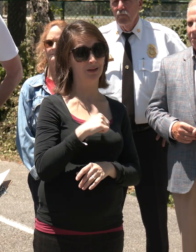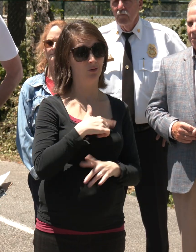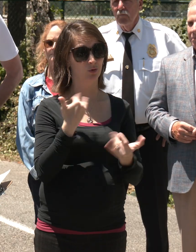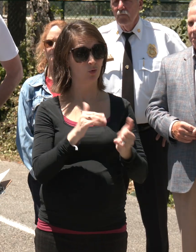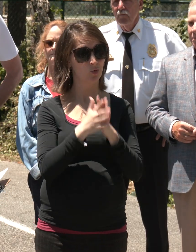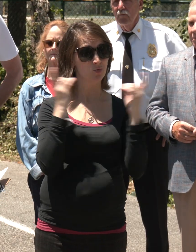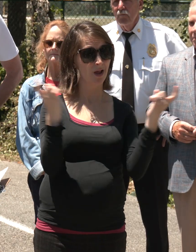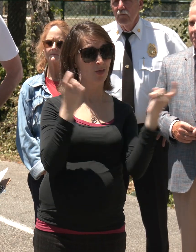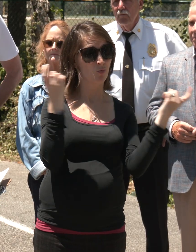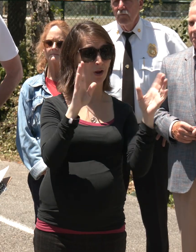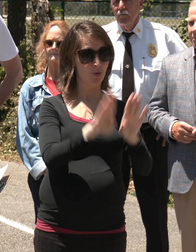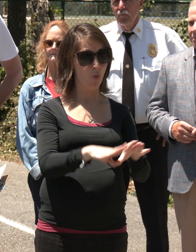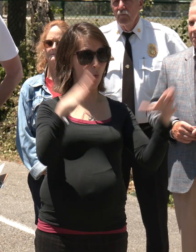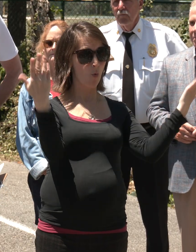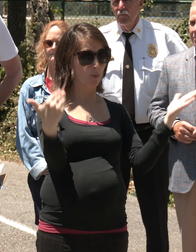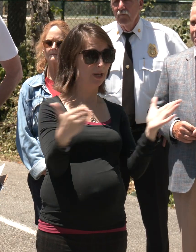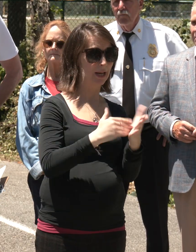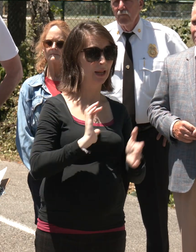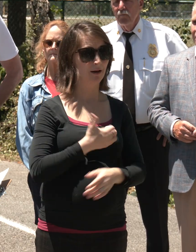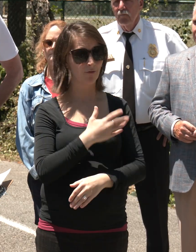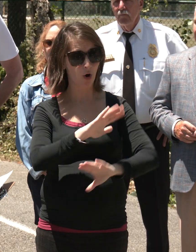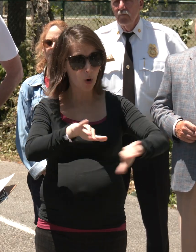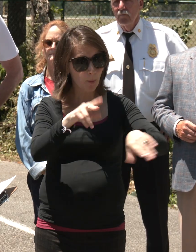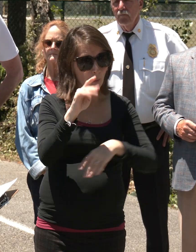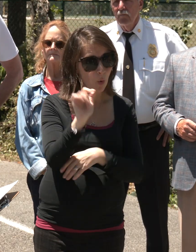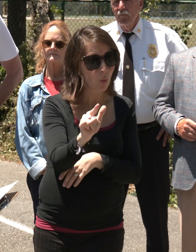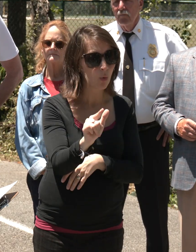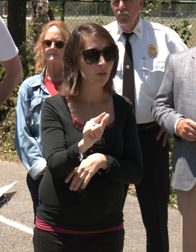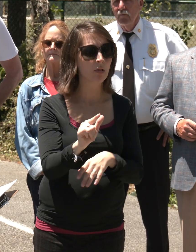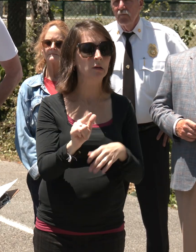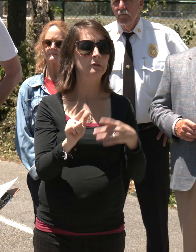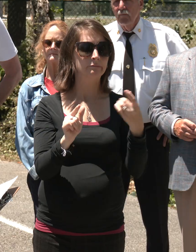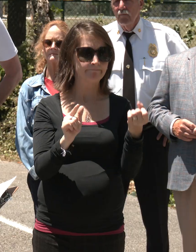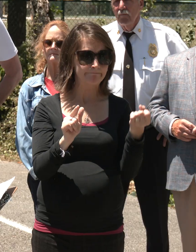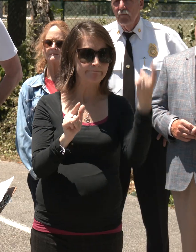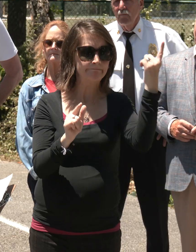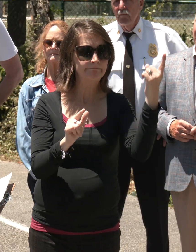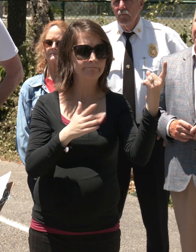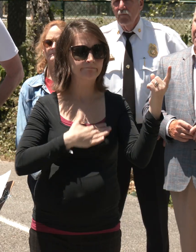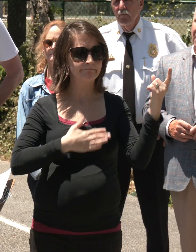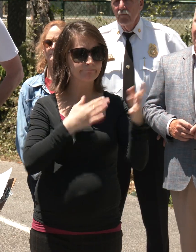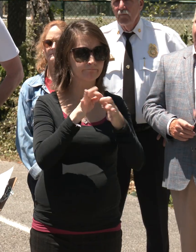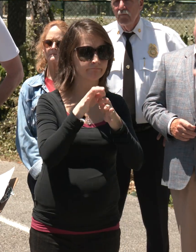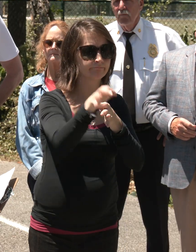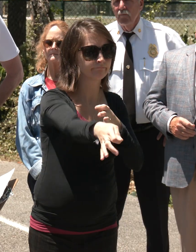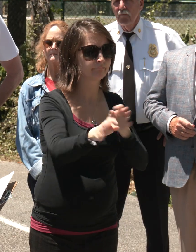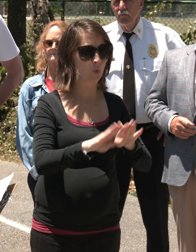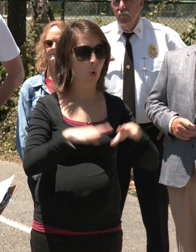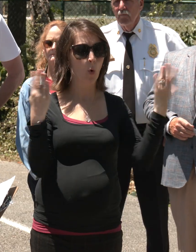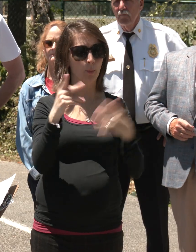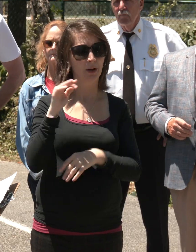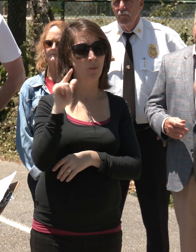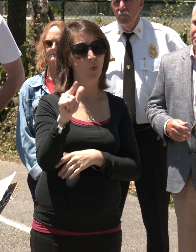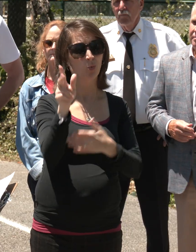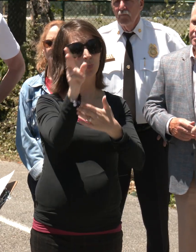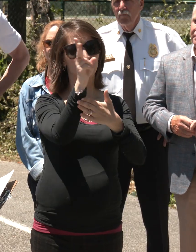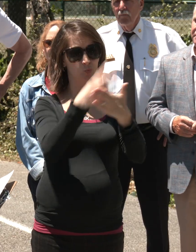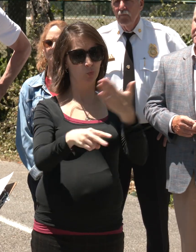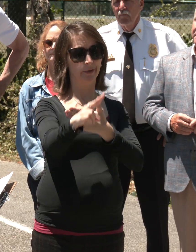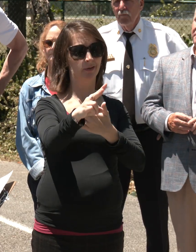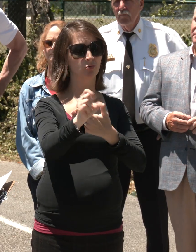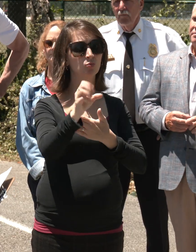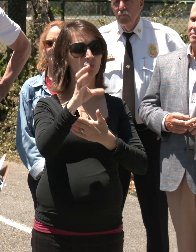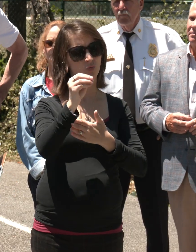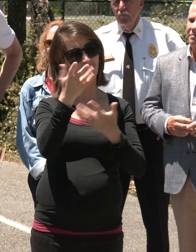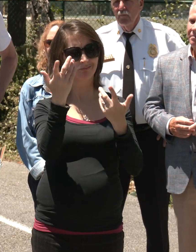celebrate the reopening of our pools. We have asked that we delay the opening of pools by 2 weeks